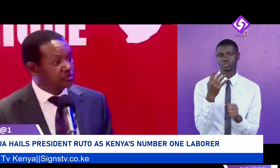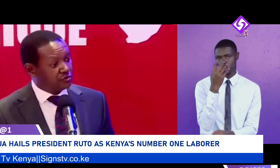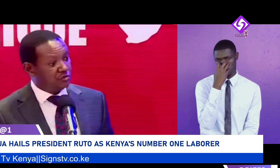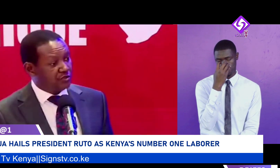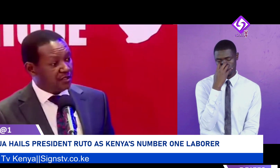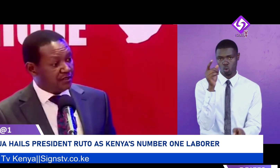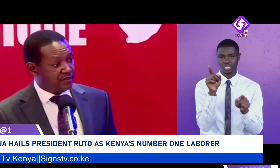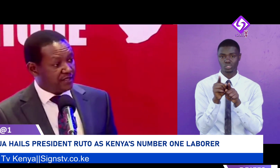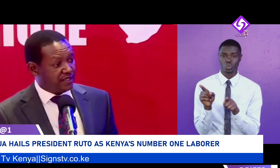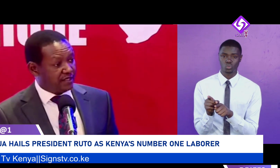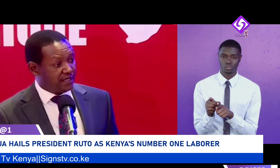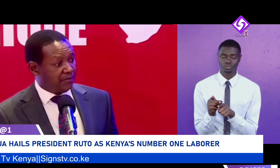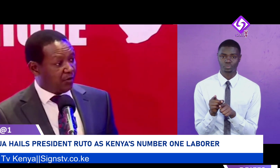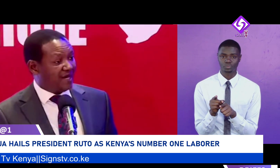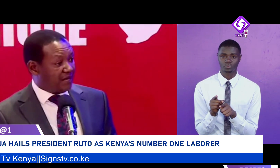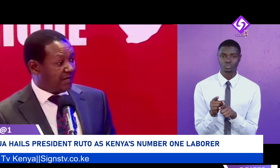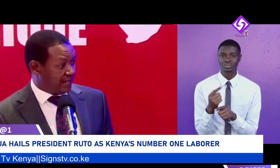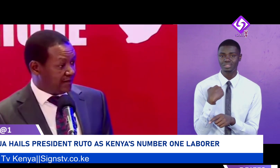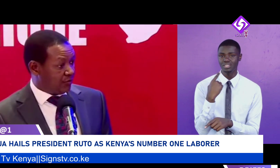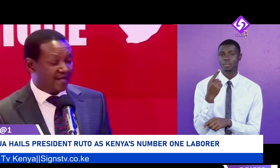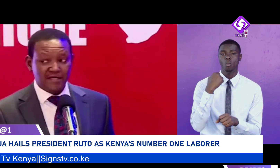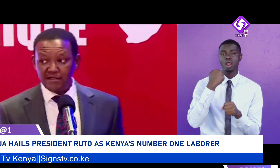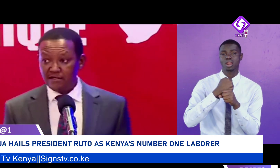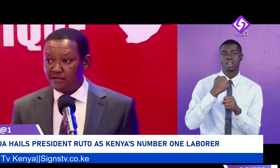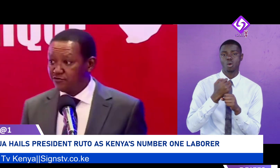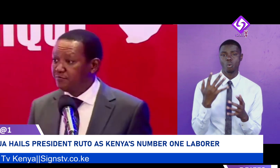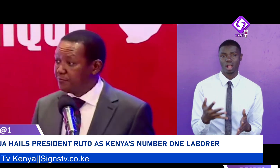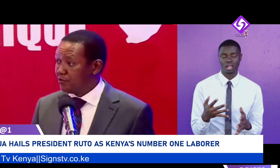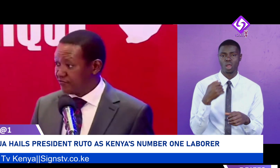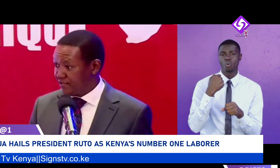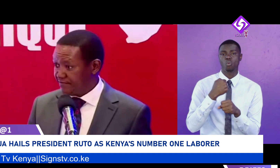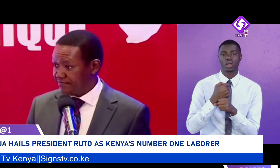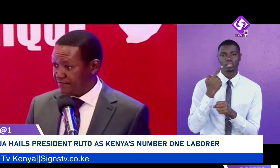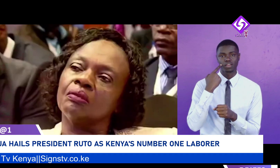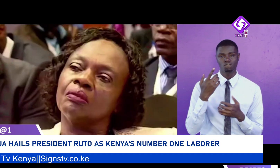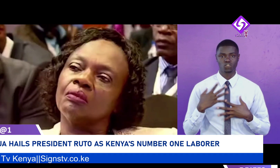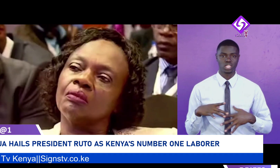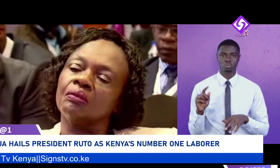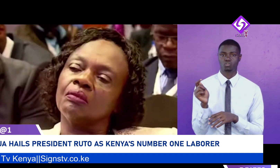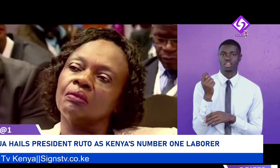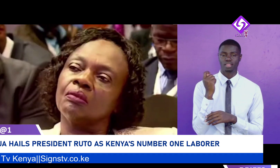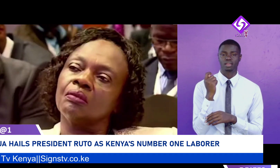also the #1 laborer working for the people of Kenya. And it's at that point